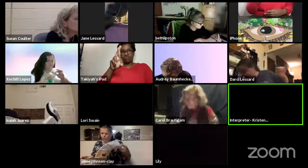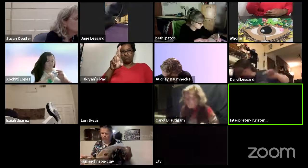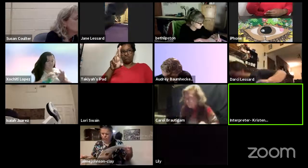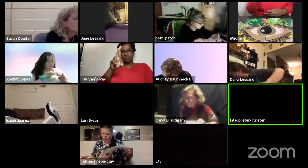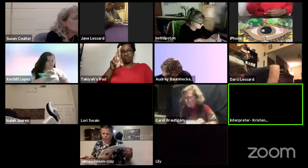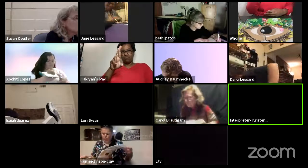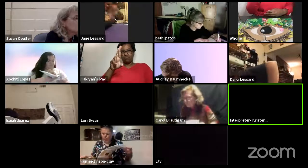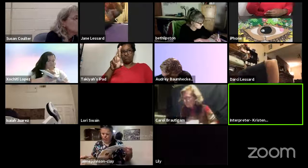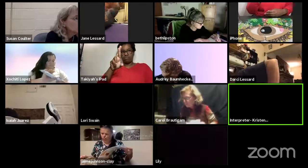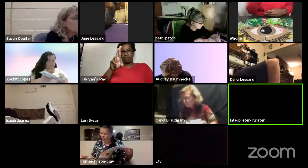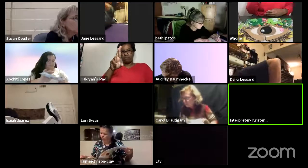Mm-hmm.